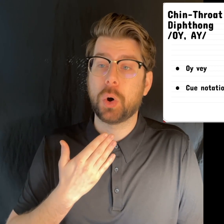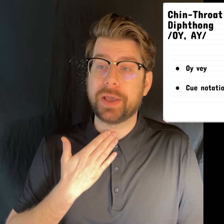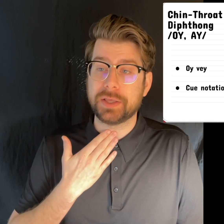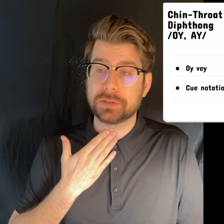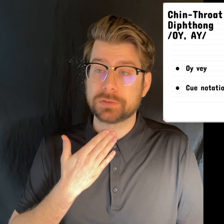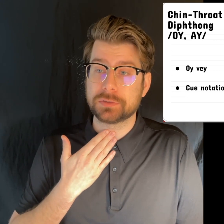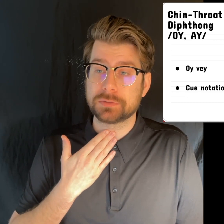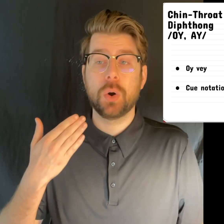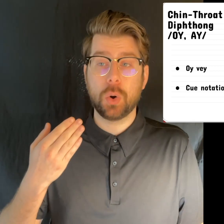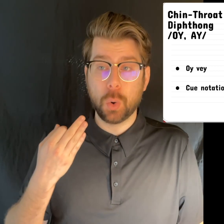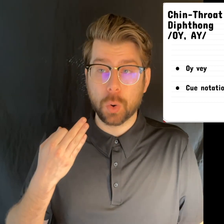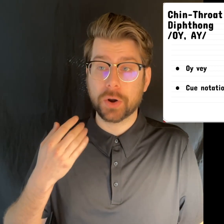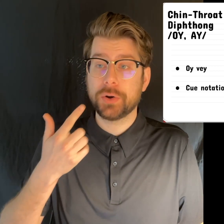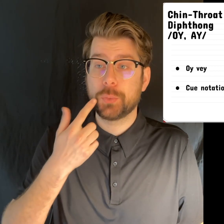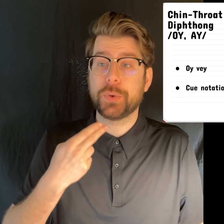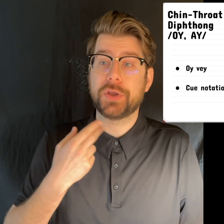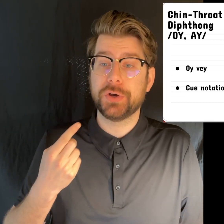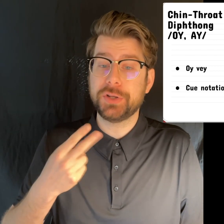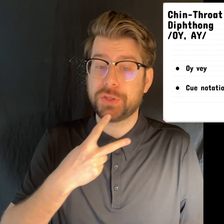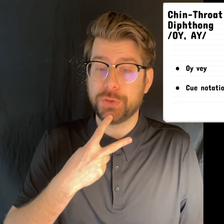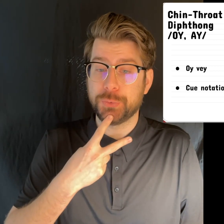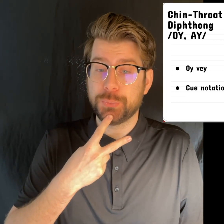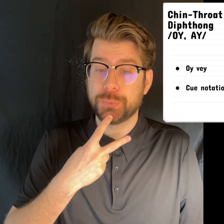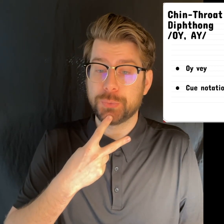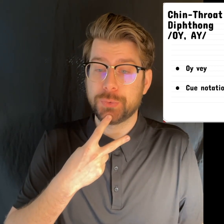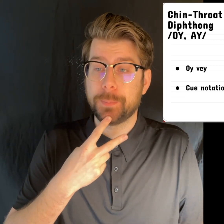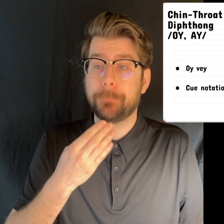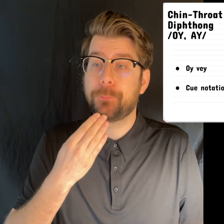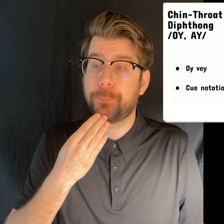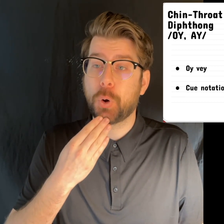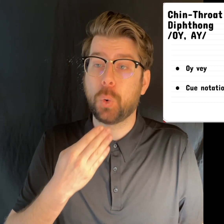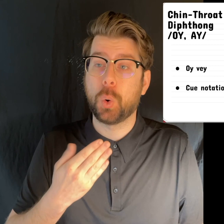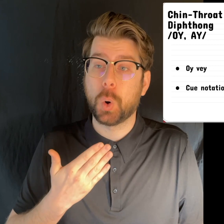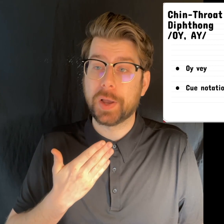Soy. Or we could cue boy.